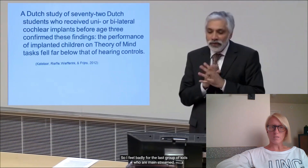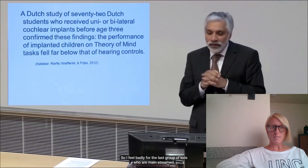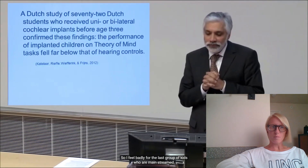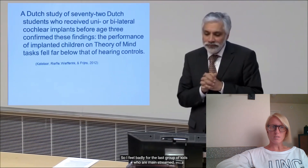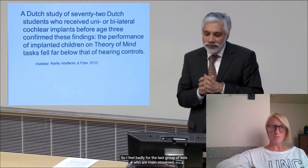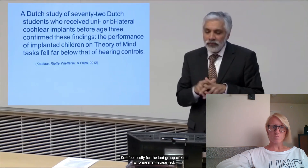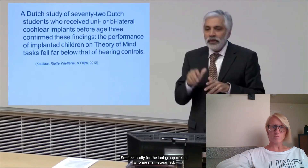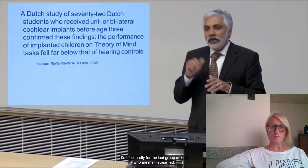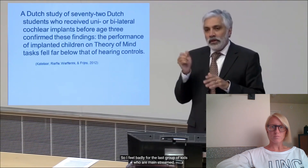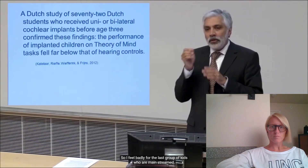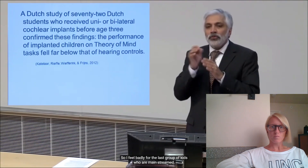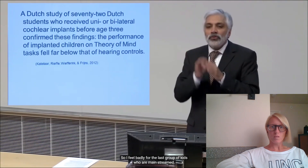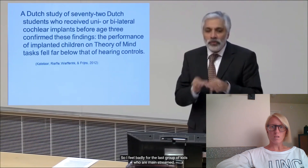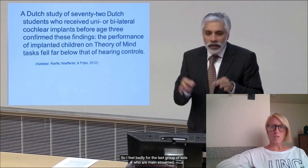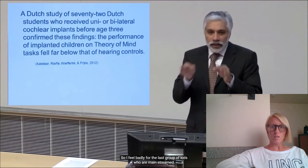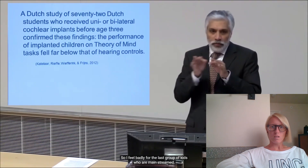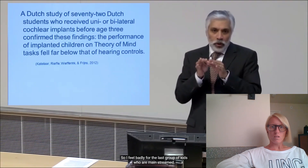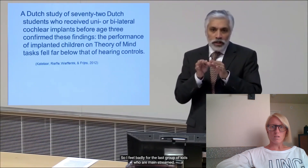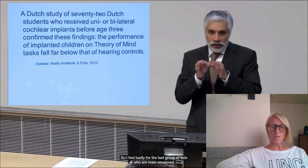Next slide, please.